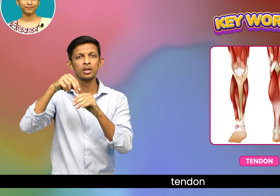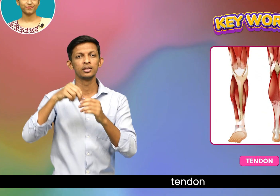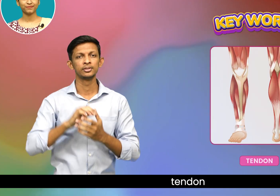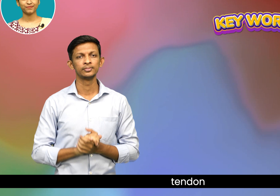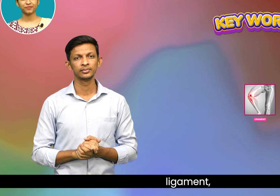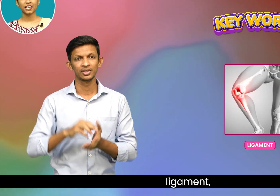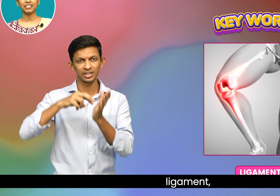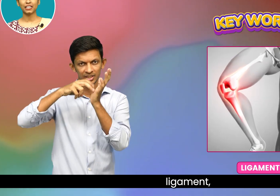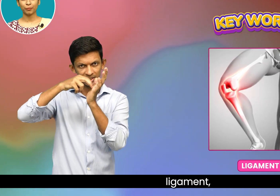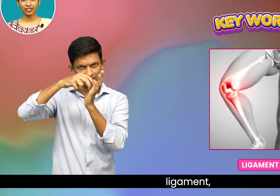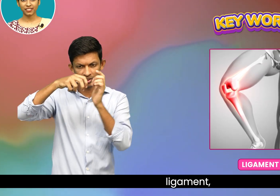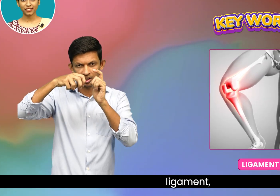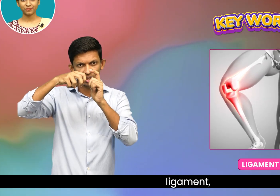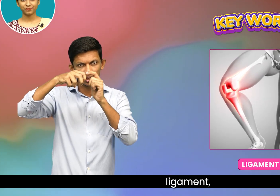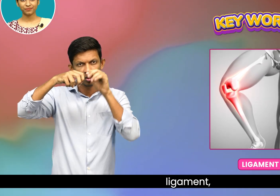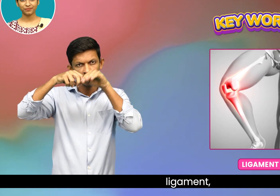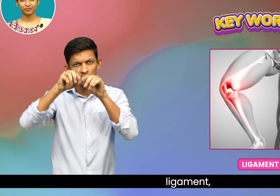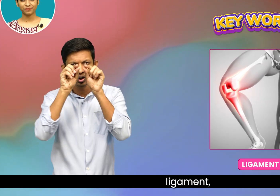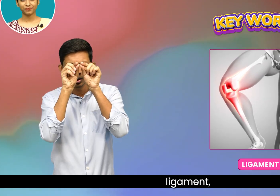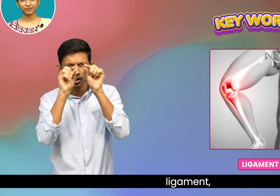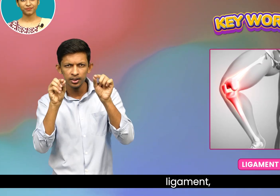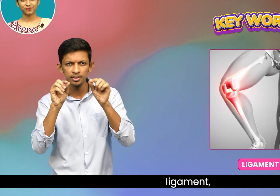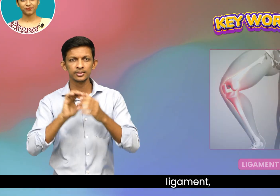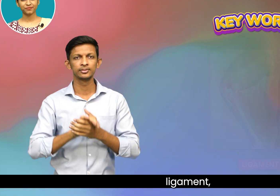Tendon, ligament,